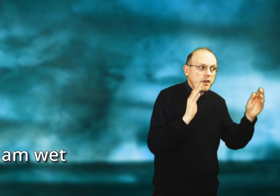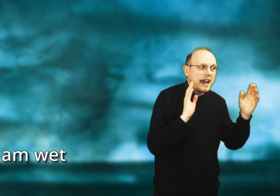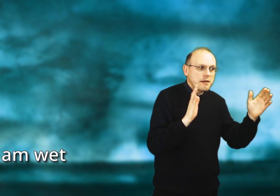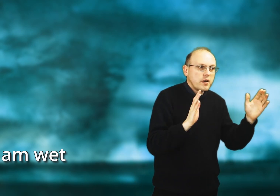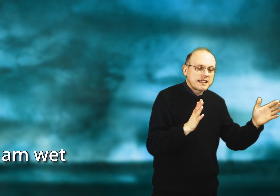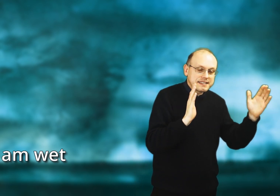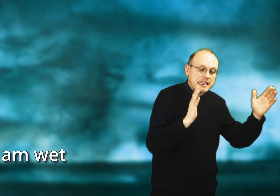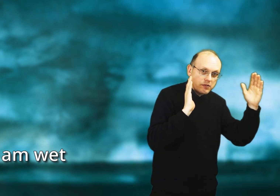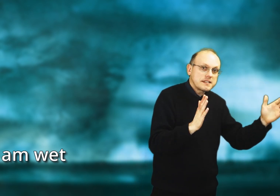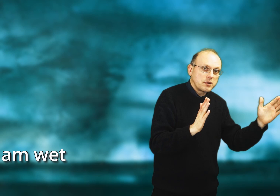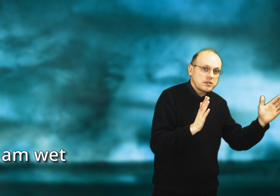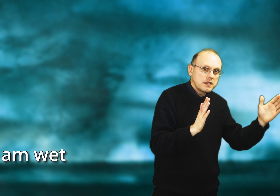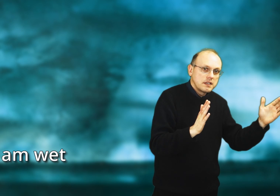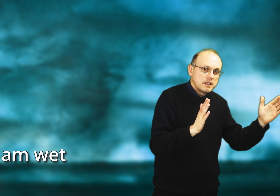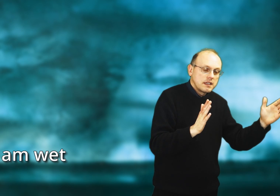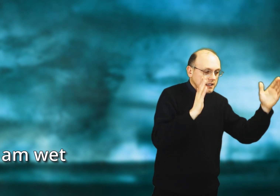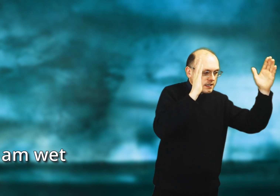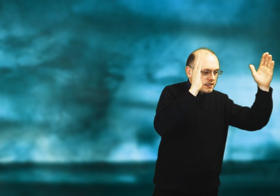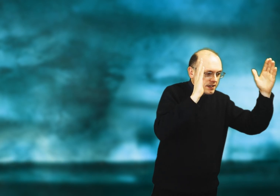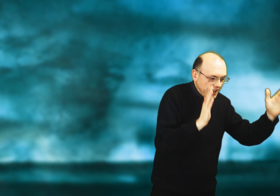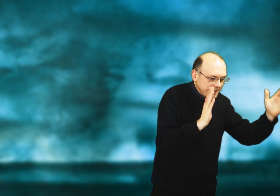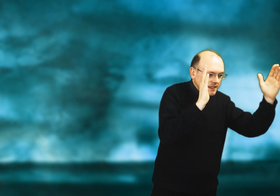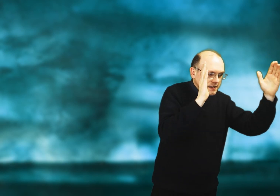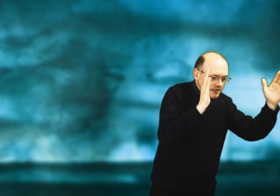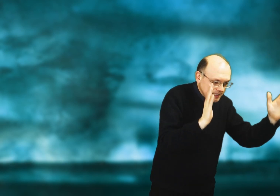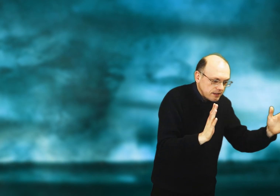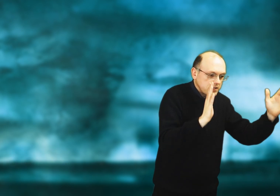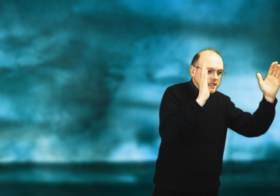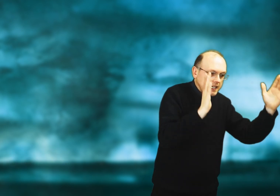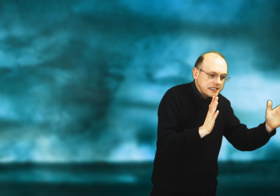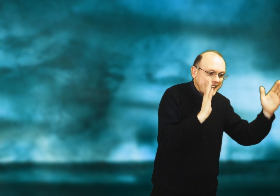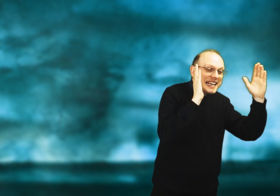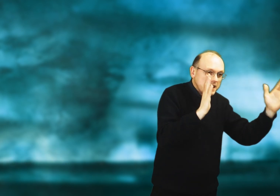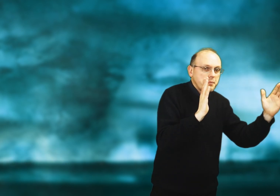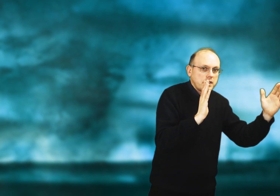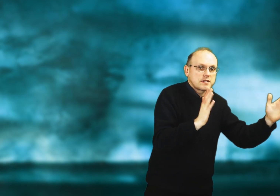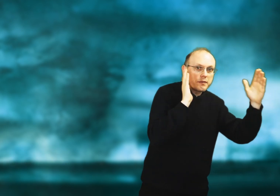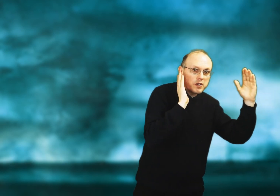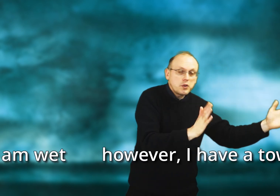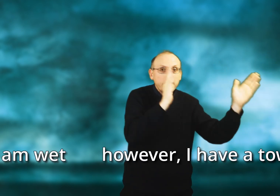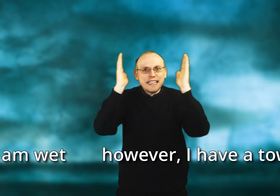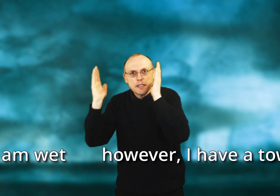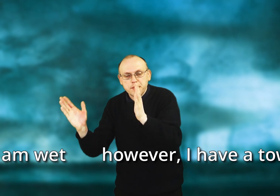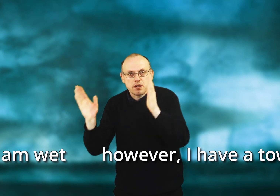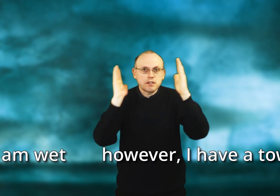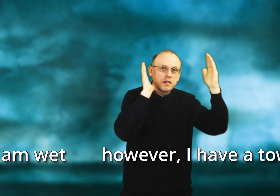am wet can stand on its own. That sentence is independent. So I've got two independent